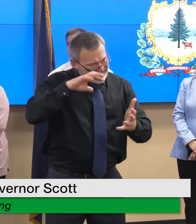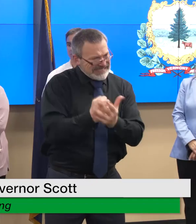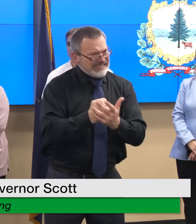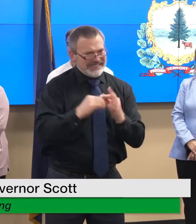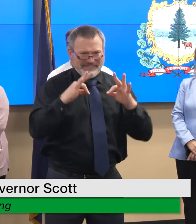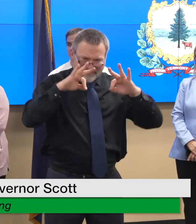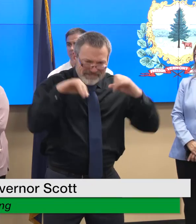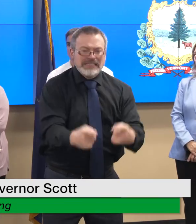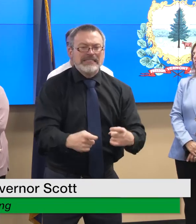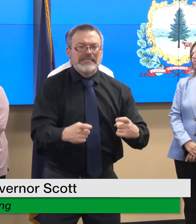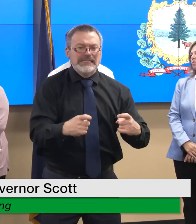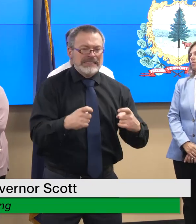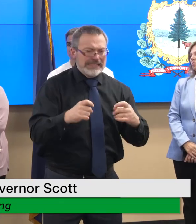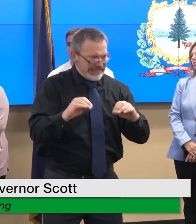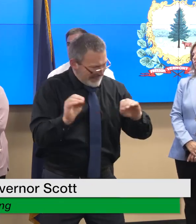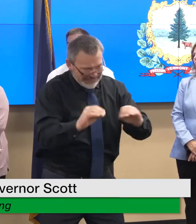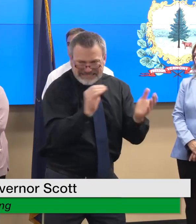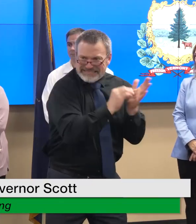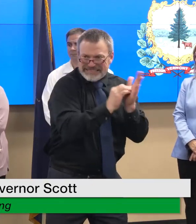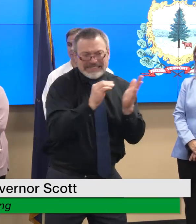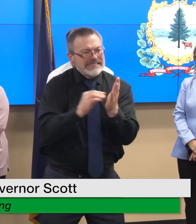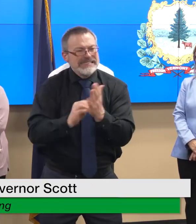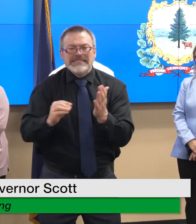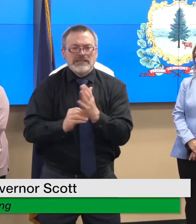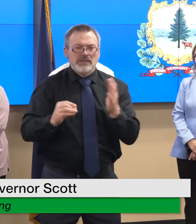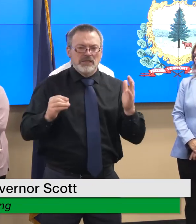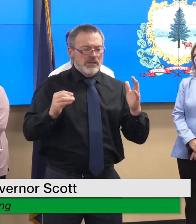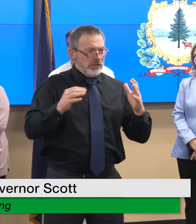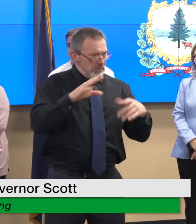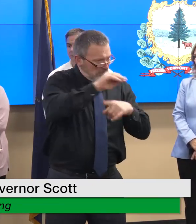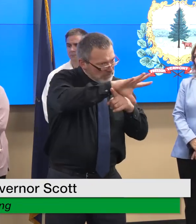and document your repairs with photos and video.